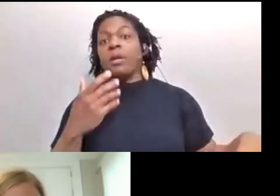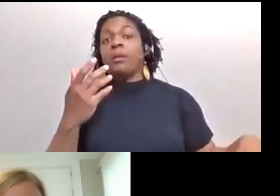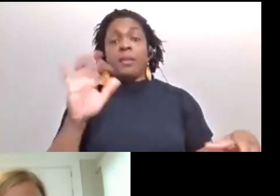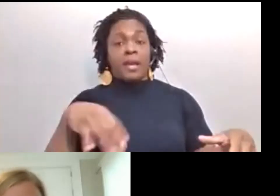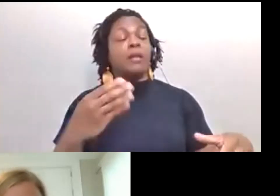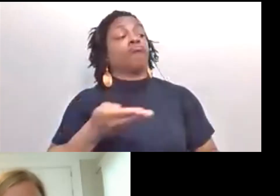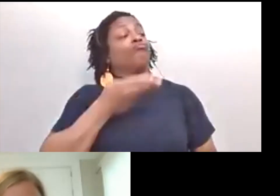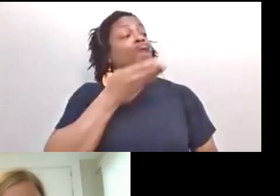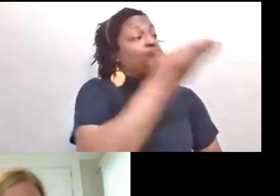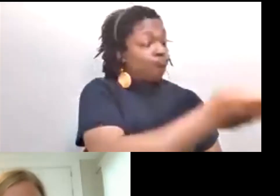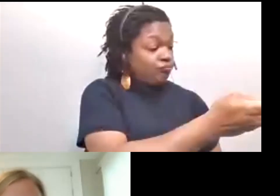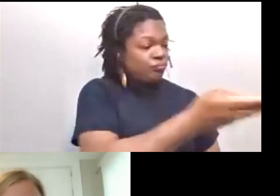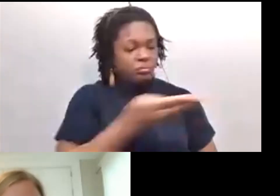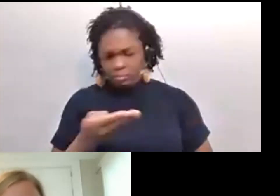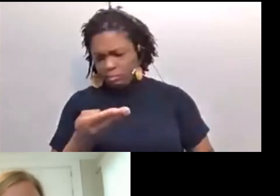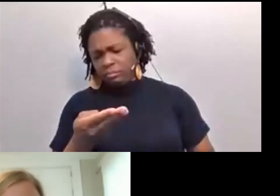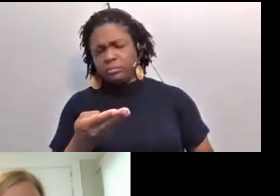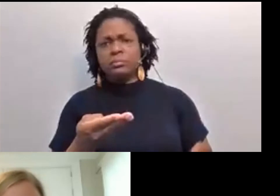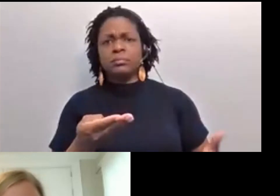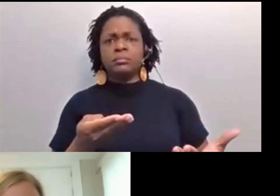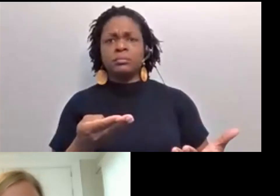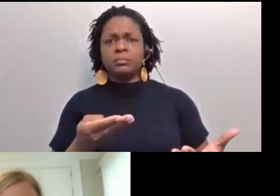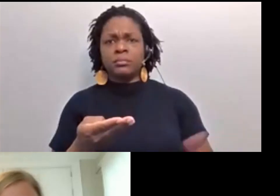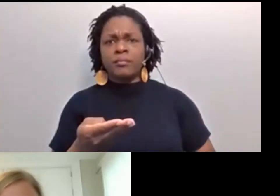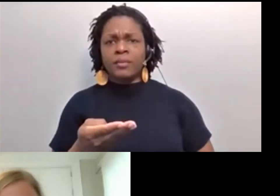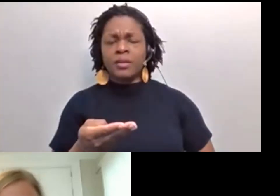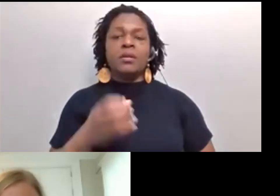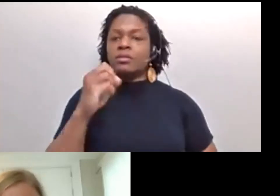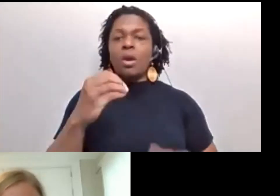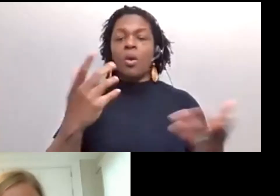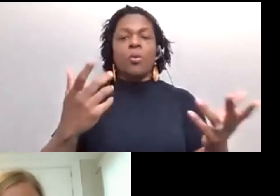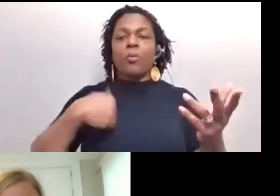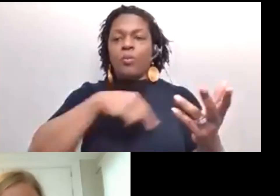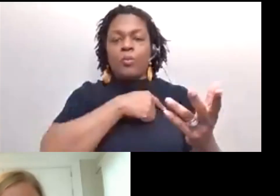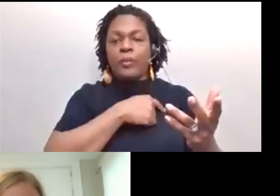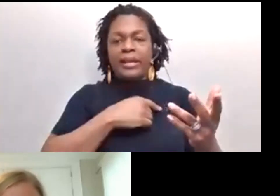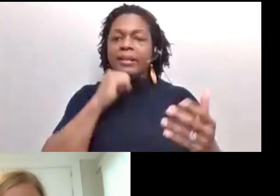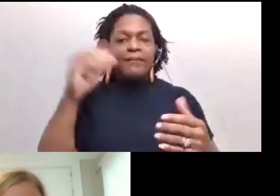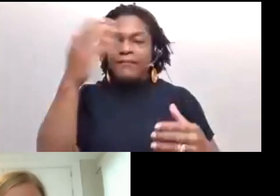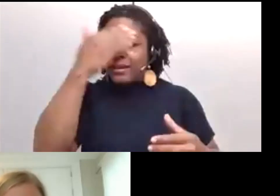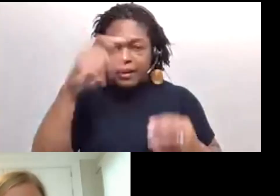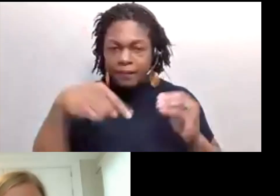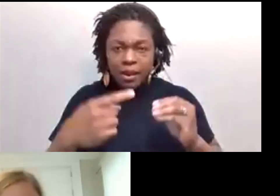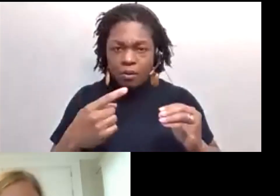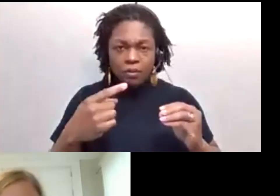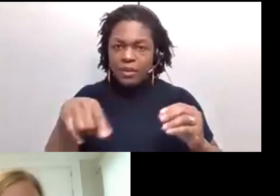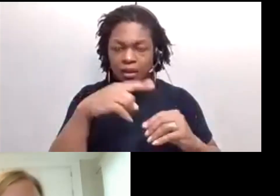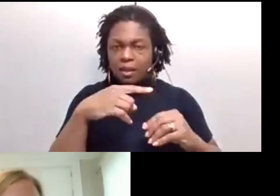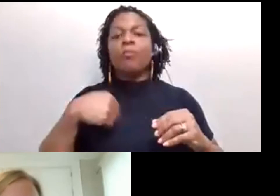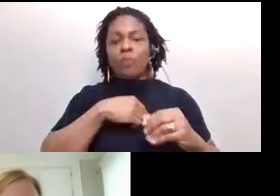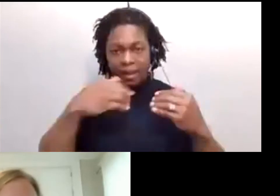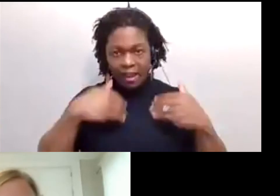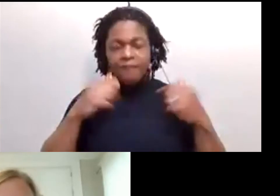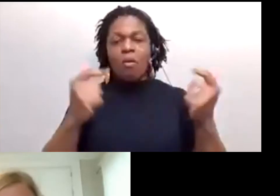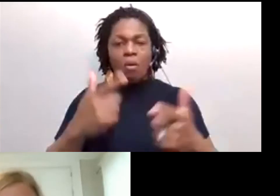unfortunately, but it wasn't that we forgot about them. We absolutely did not. I mean, we have all 3 provider associations provide those